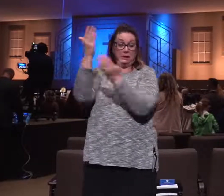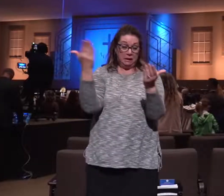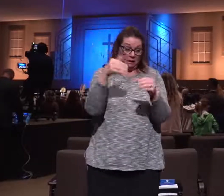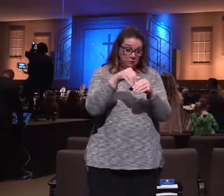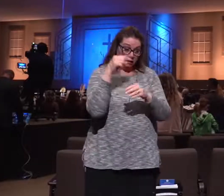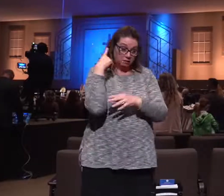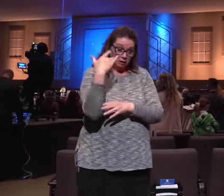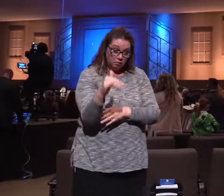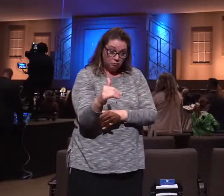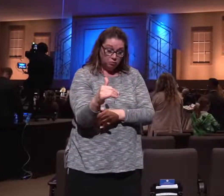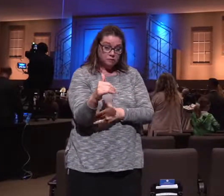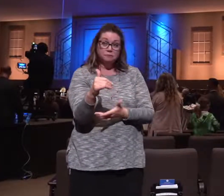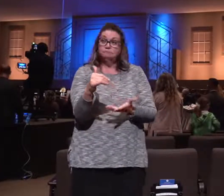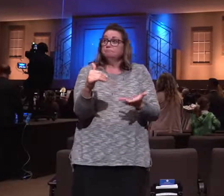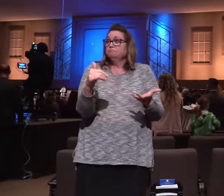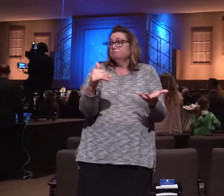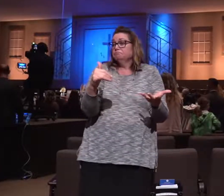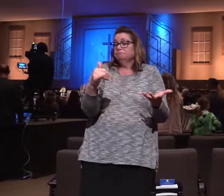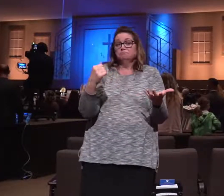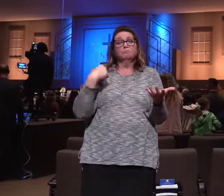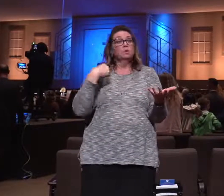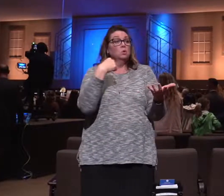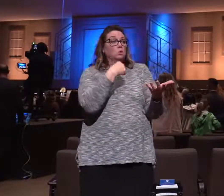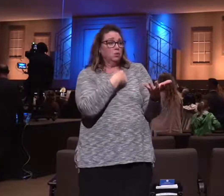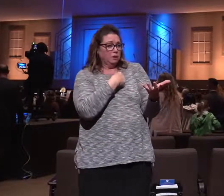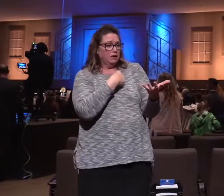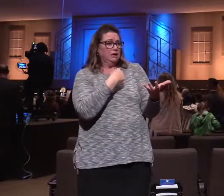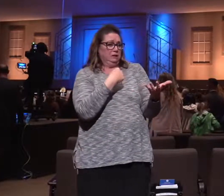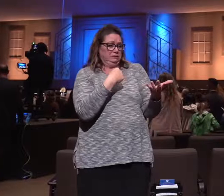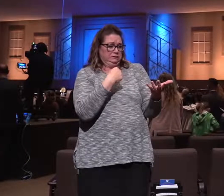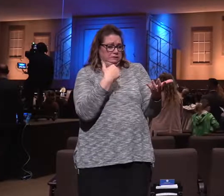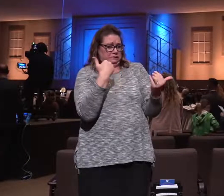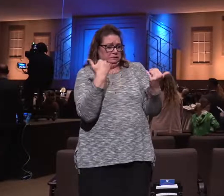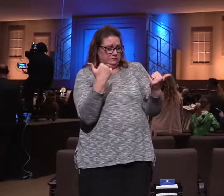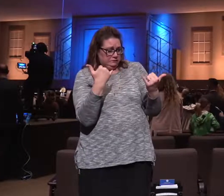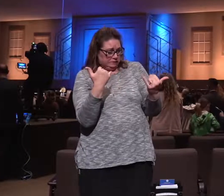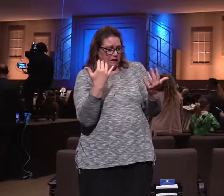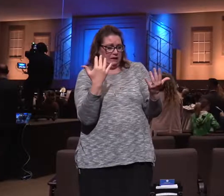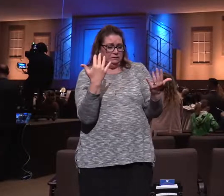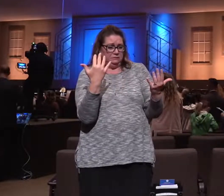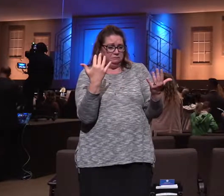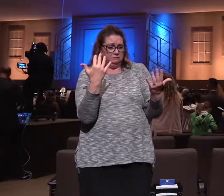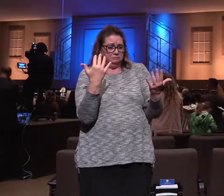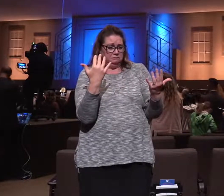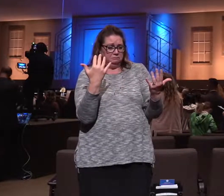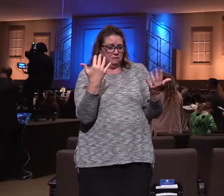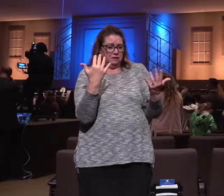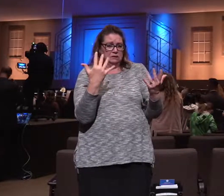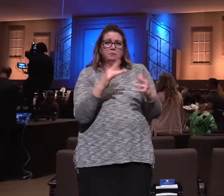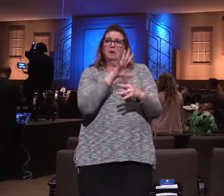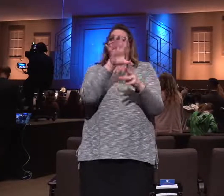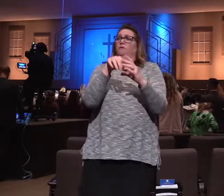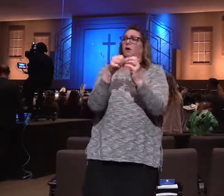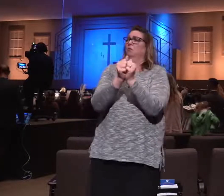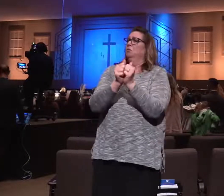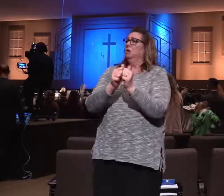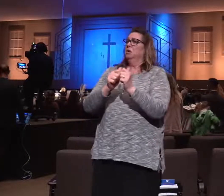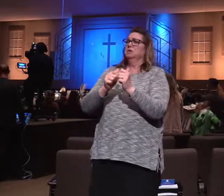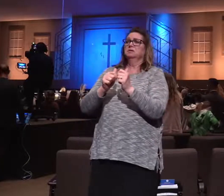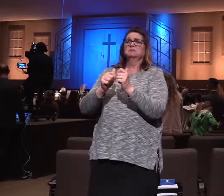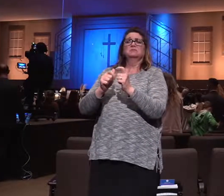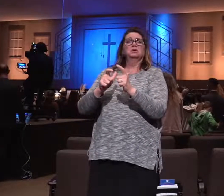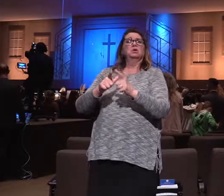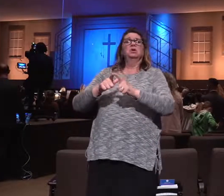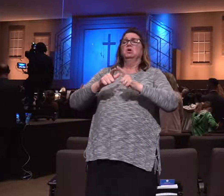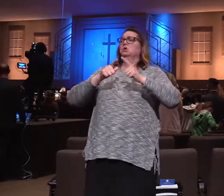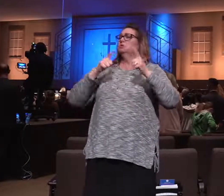California, we have just participated in one of the greatest missions conferences that